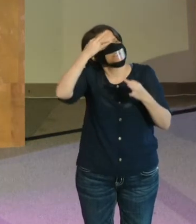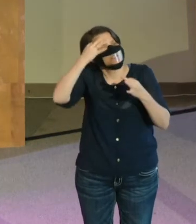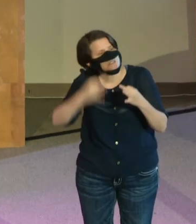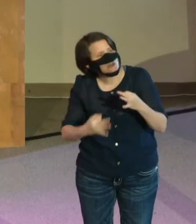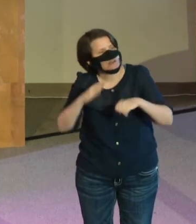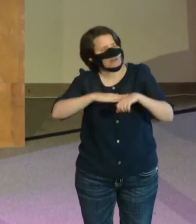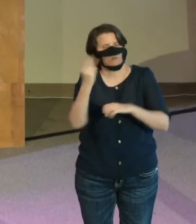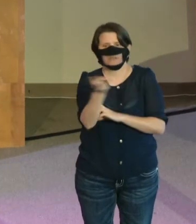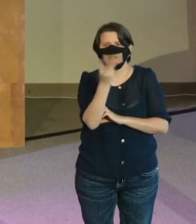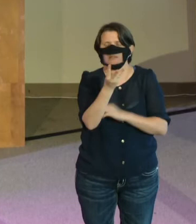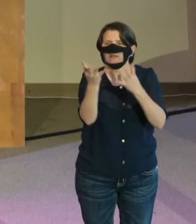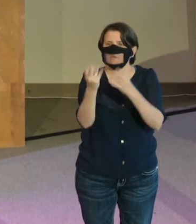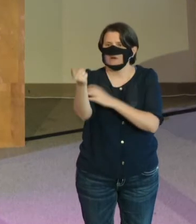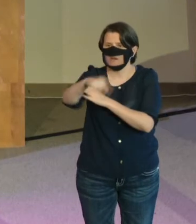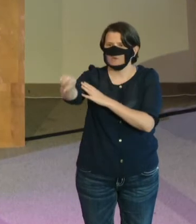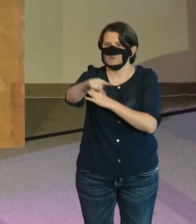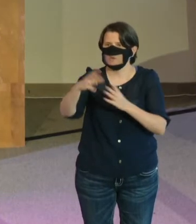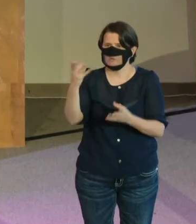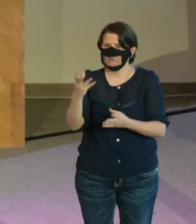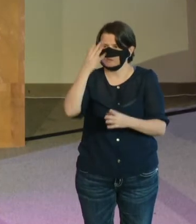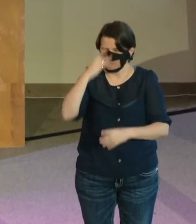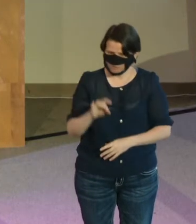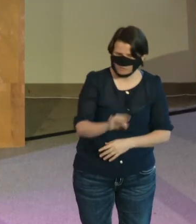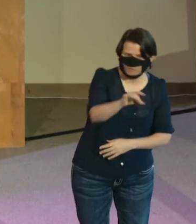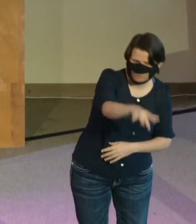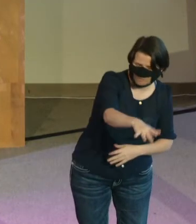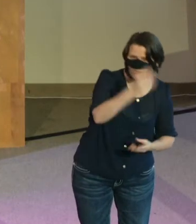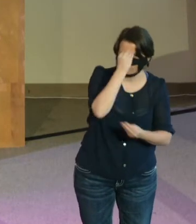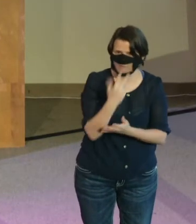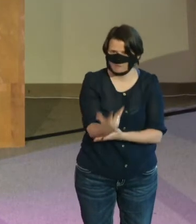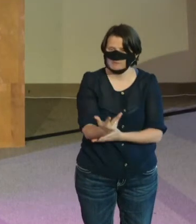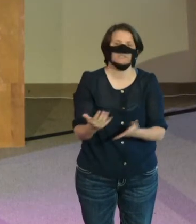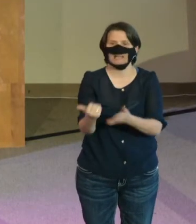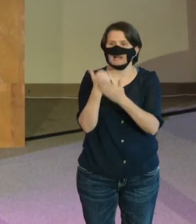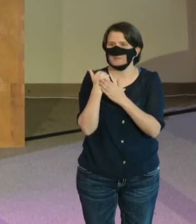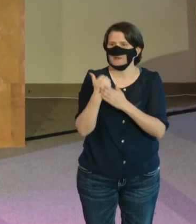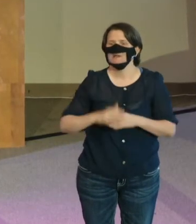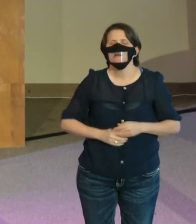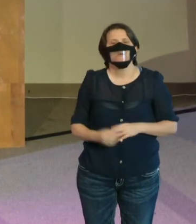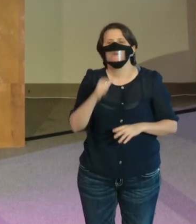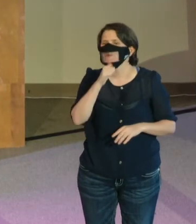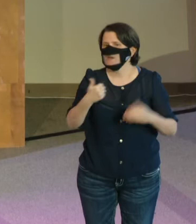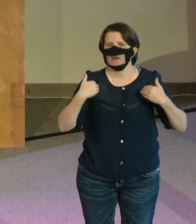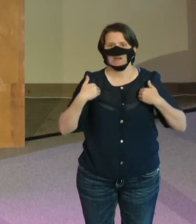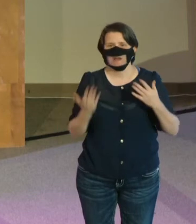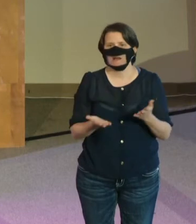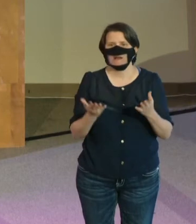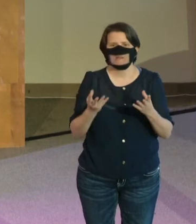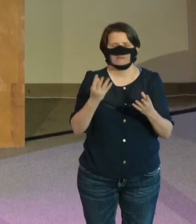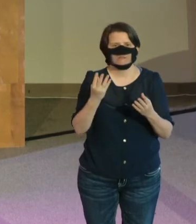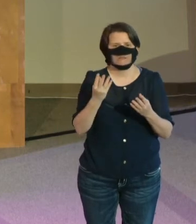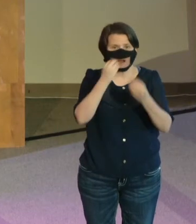had input on what's happening here. There will be no hospitality after service, but there will be